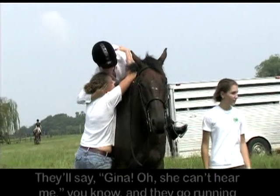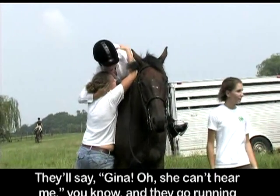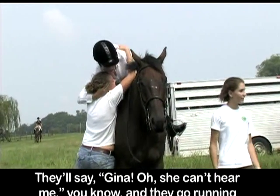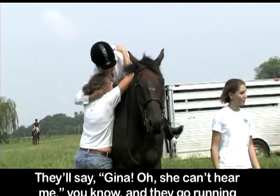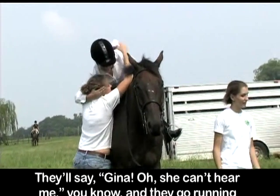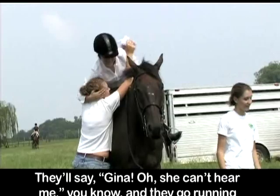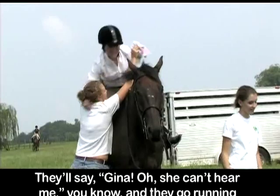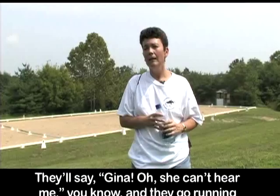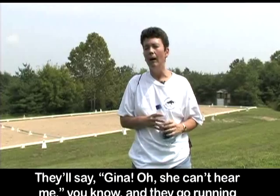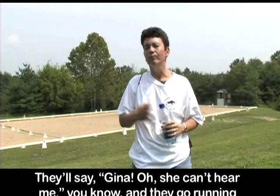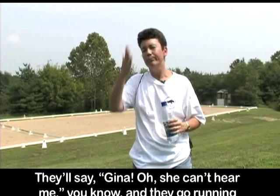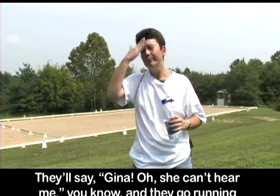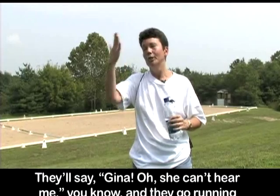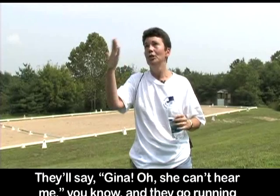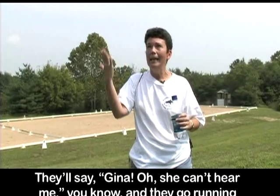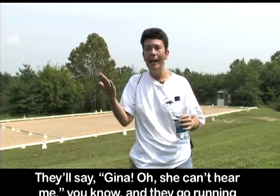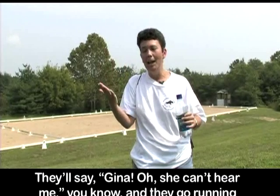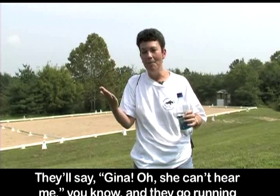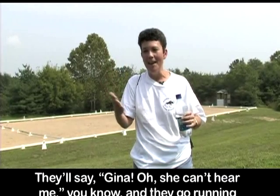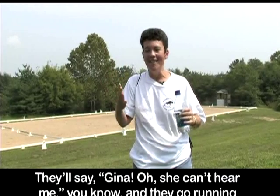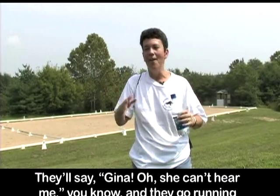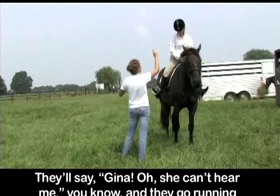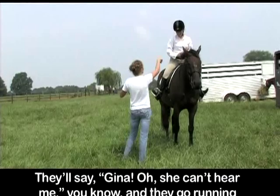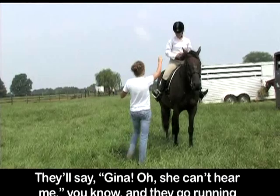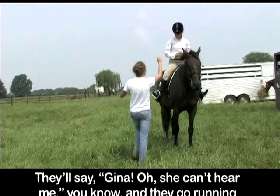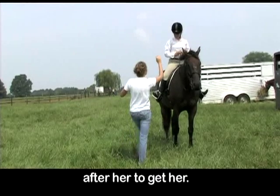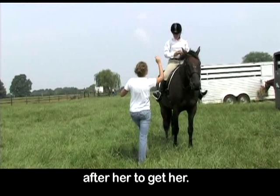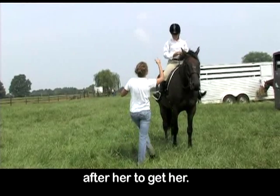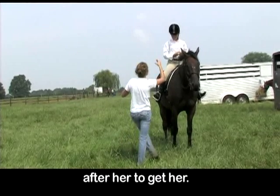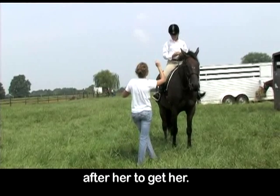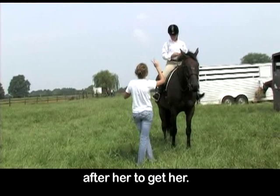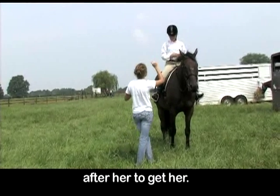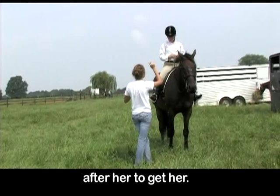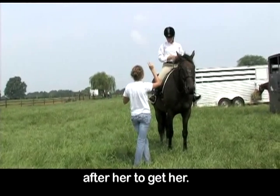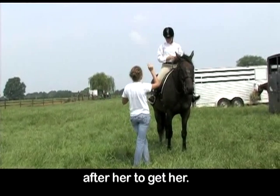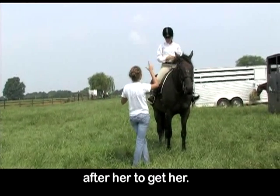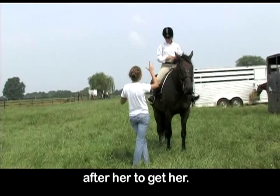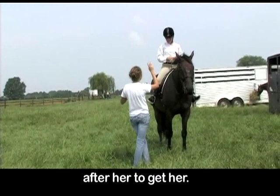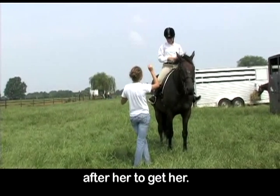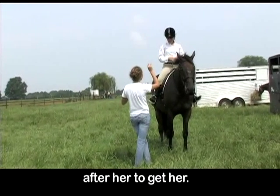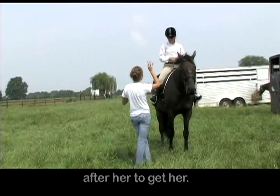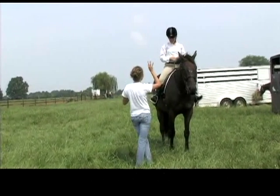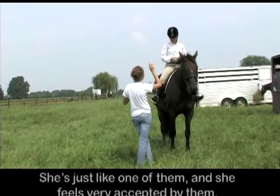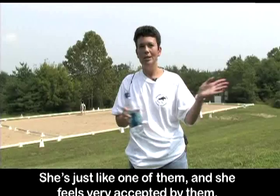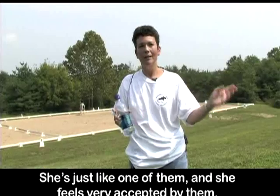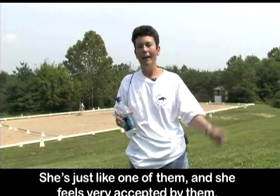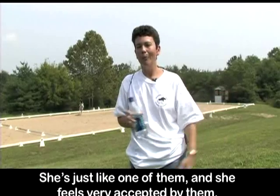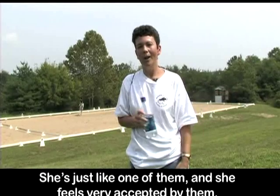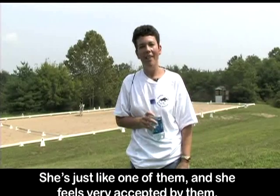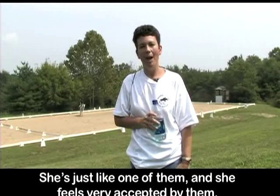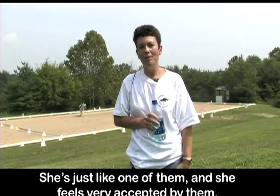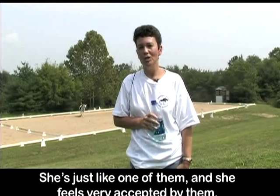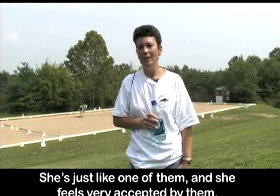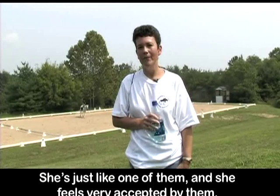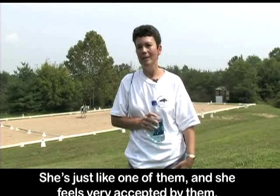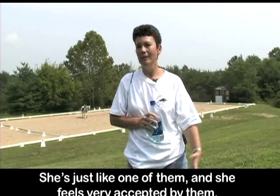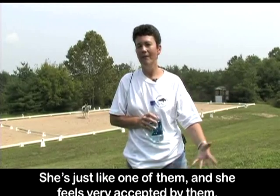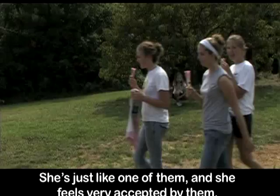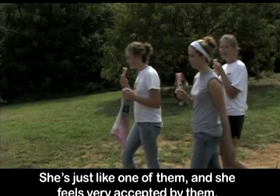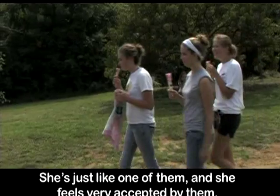They'll say, Gina, oh, she can't hear me, you know, and they go running after her to get her. She's just like one of them, and she feels very